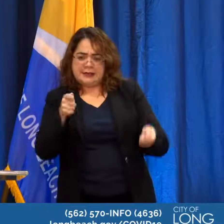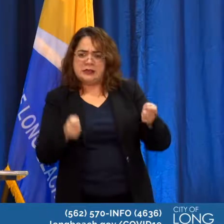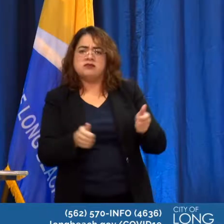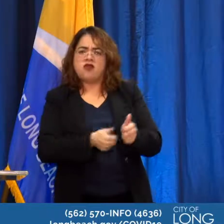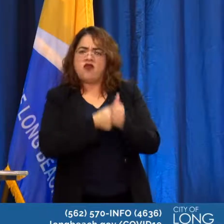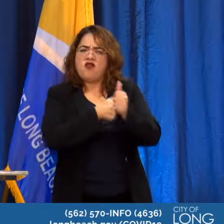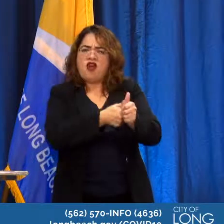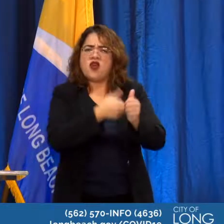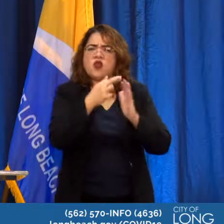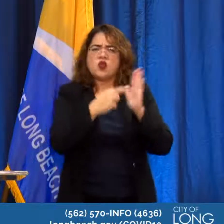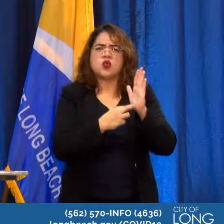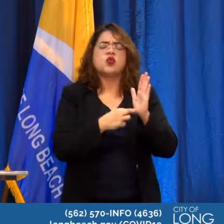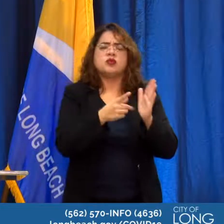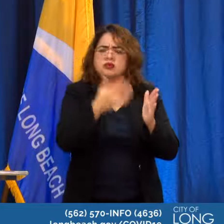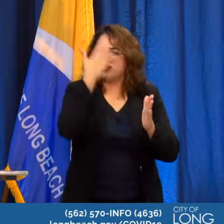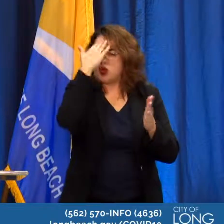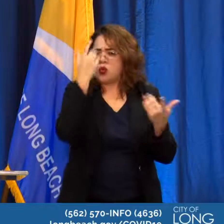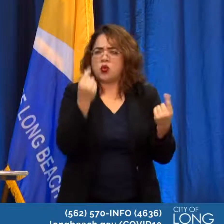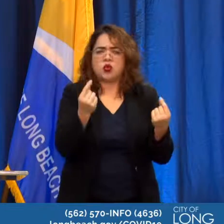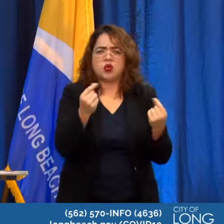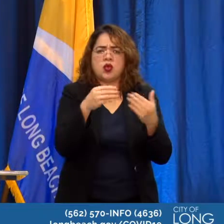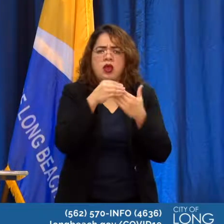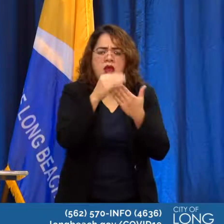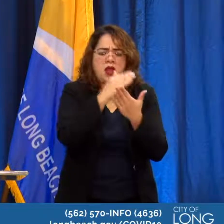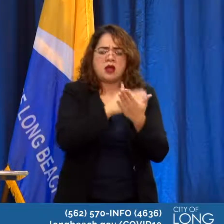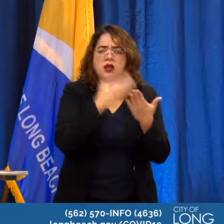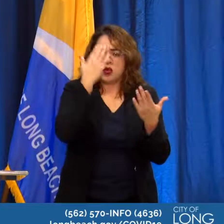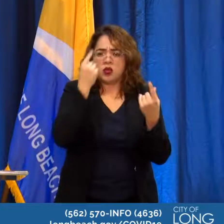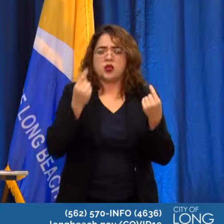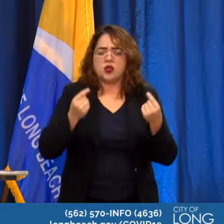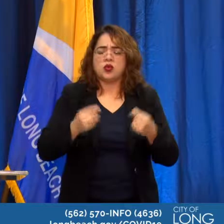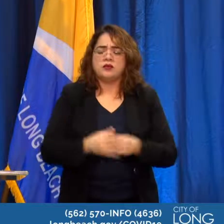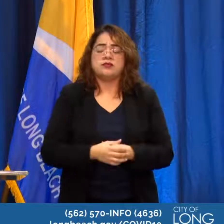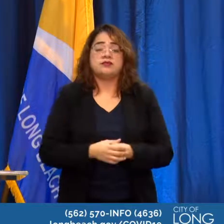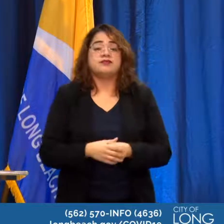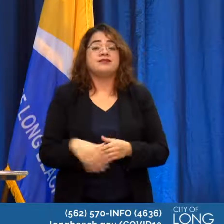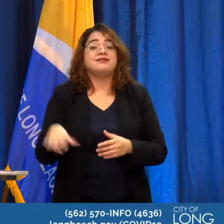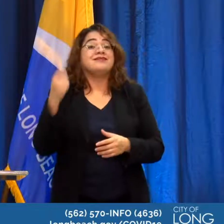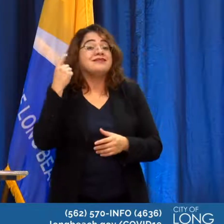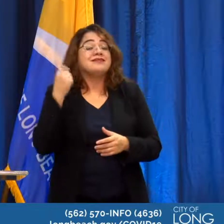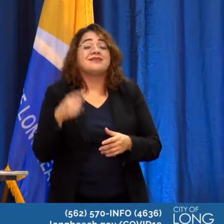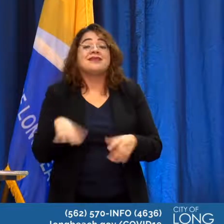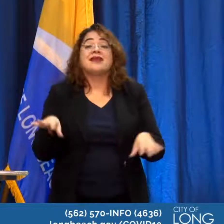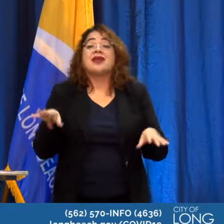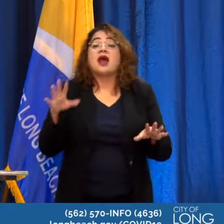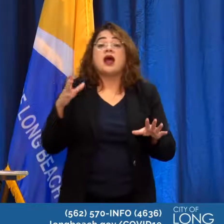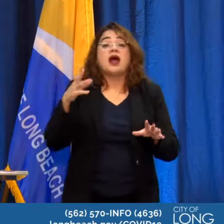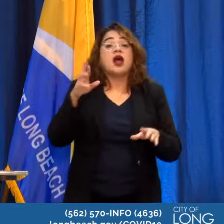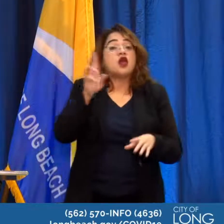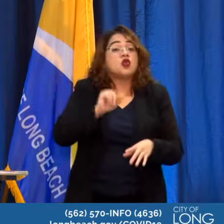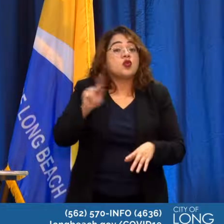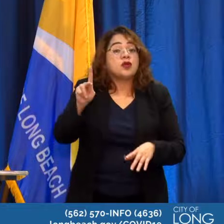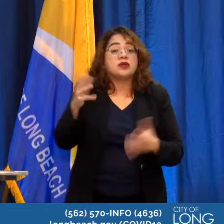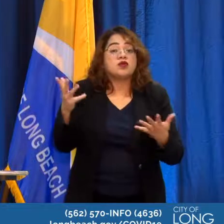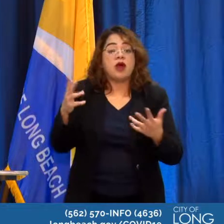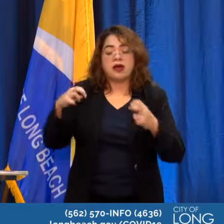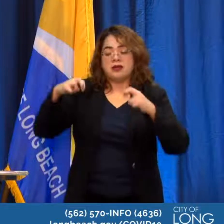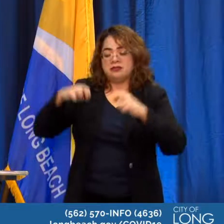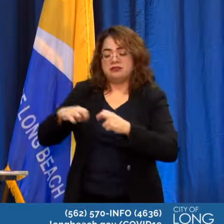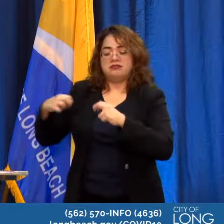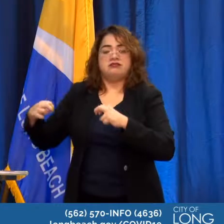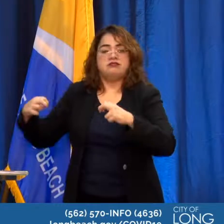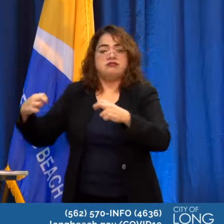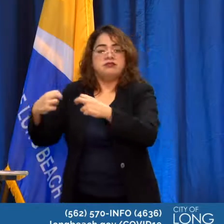following the guidance, but even within that, because people are close together at tables, it still acts